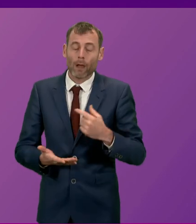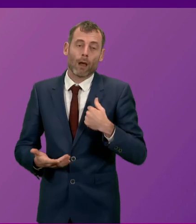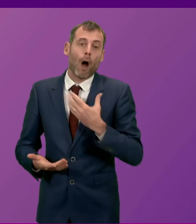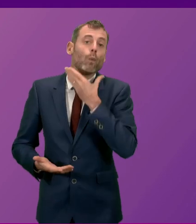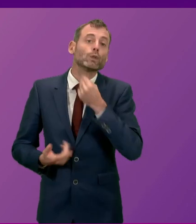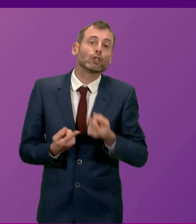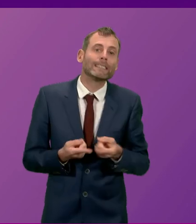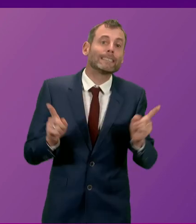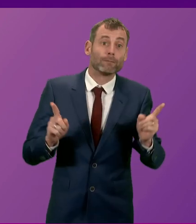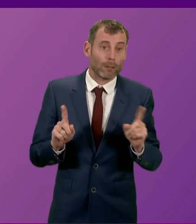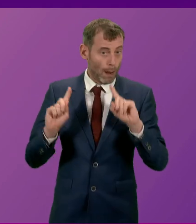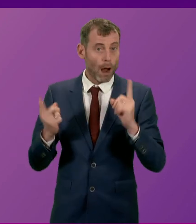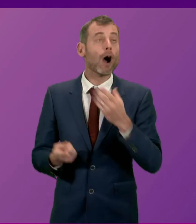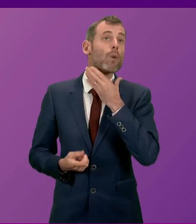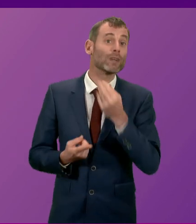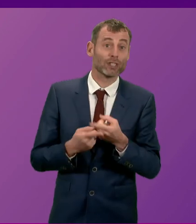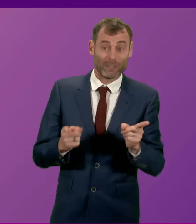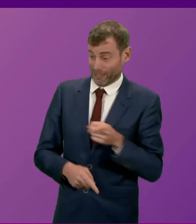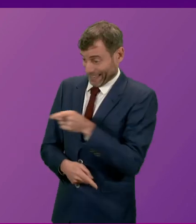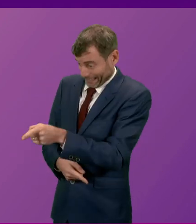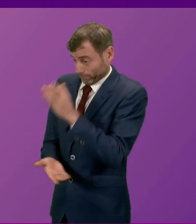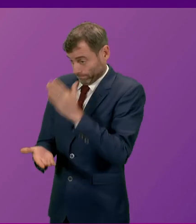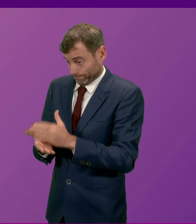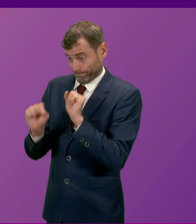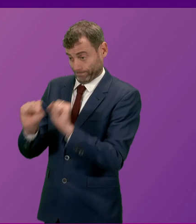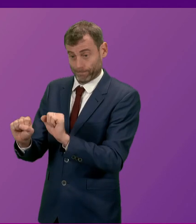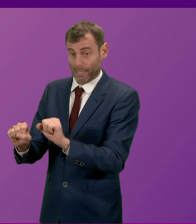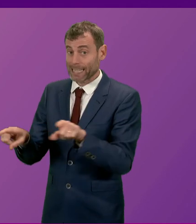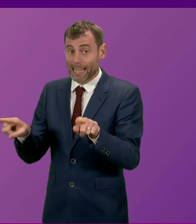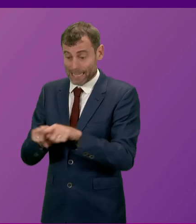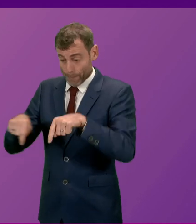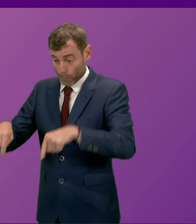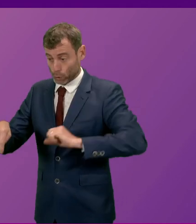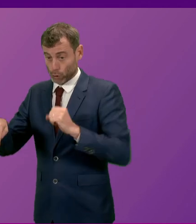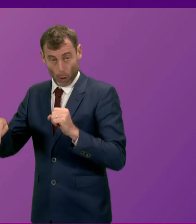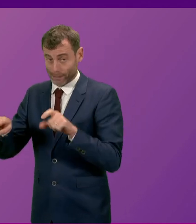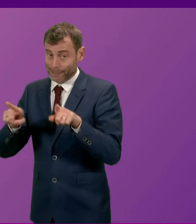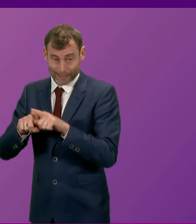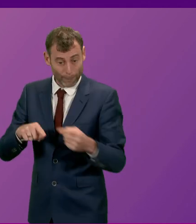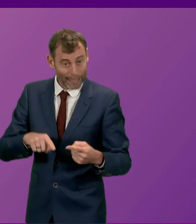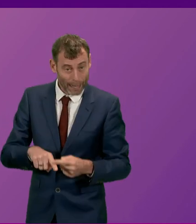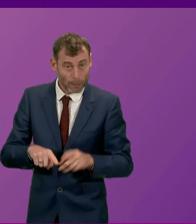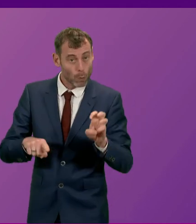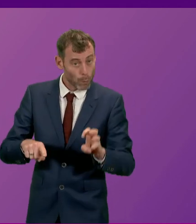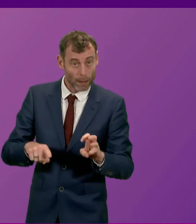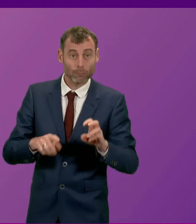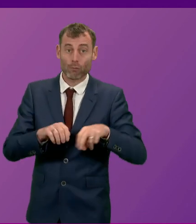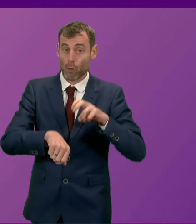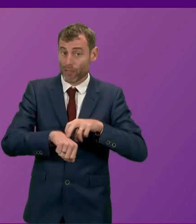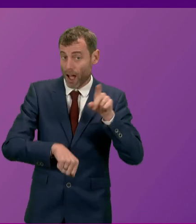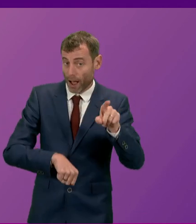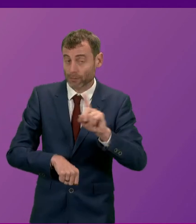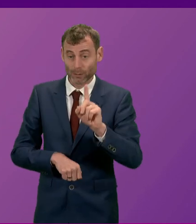in facing, because this reality has been faced in other parts of the United Kingdom, and significant action has been taken, was taken